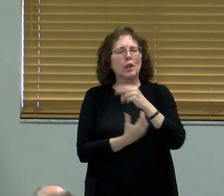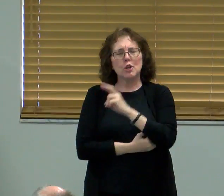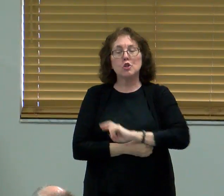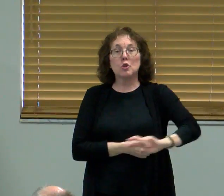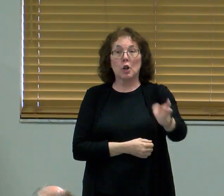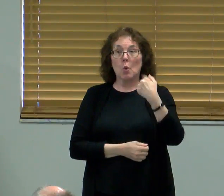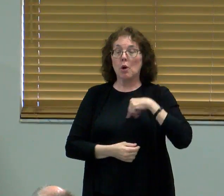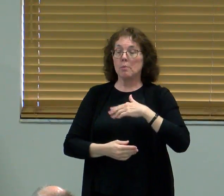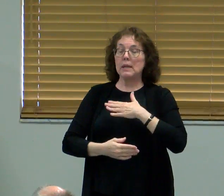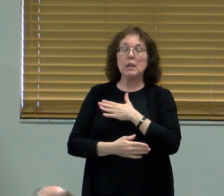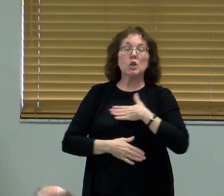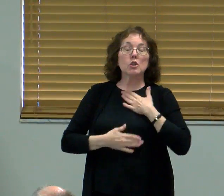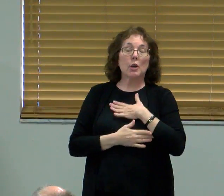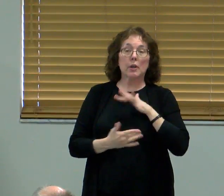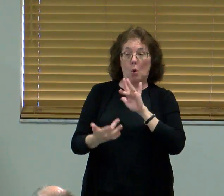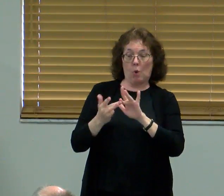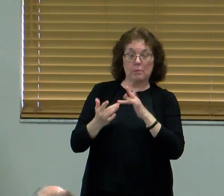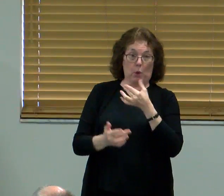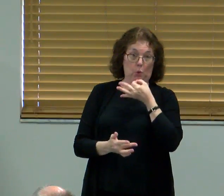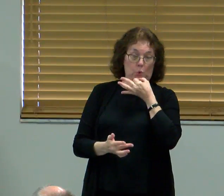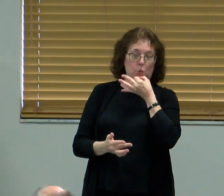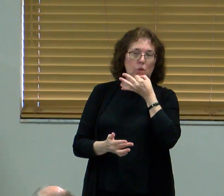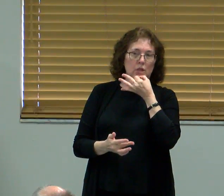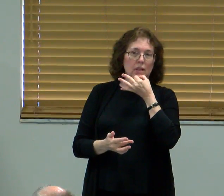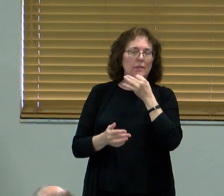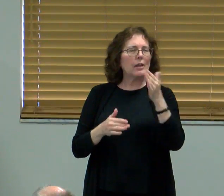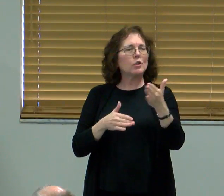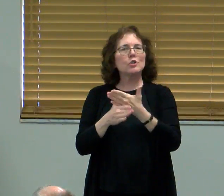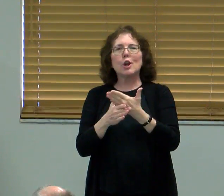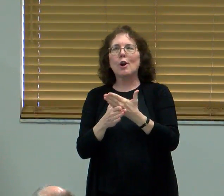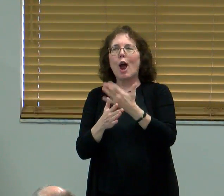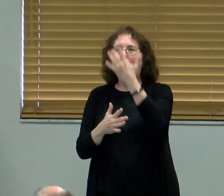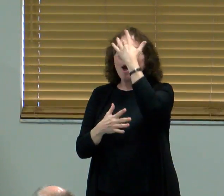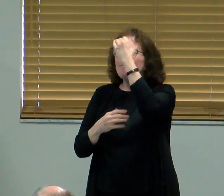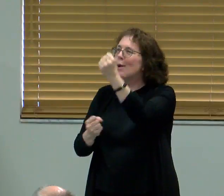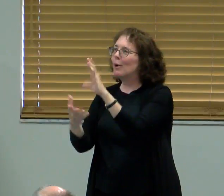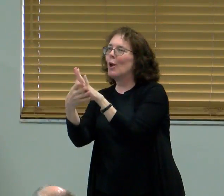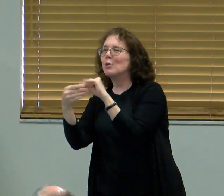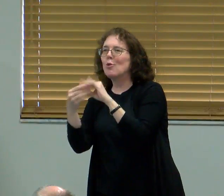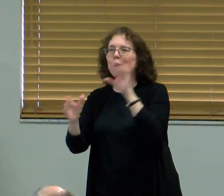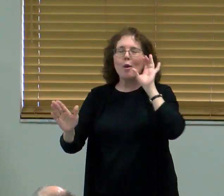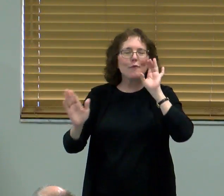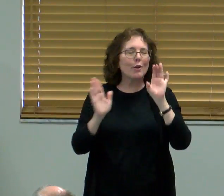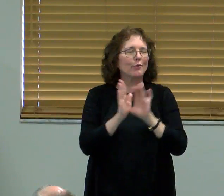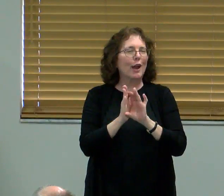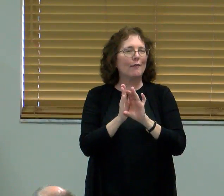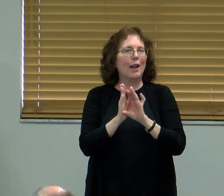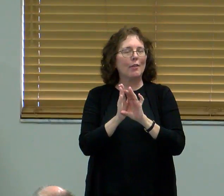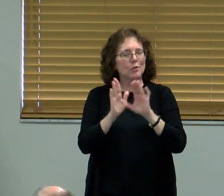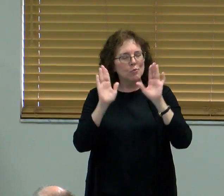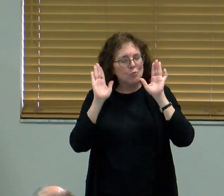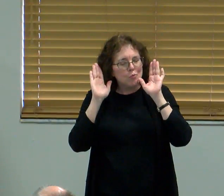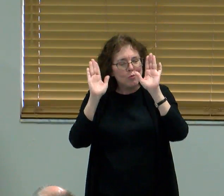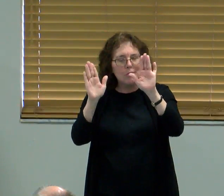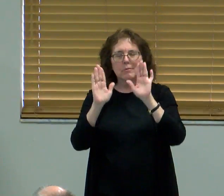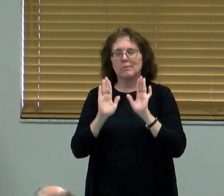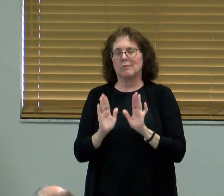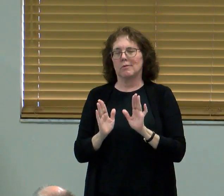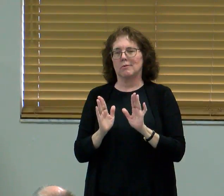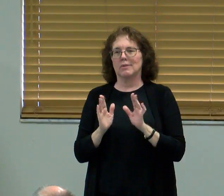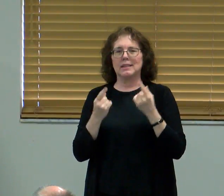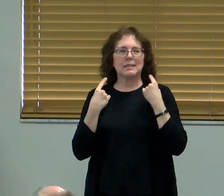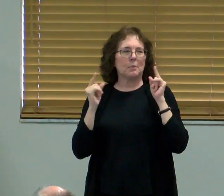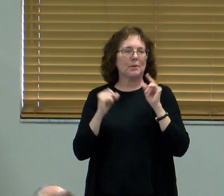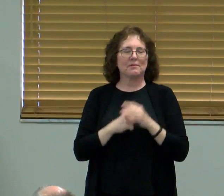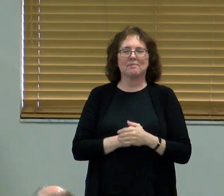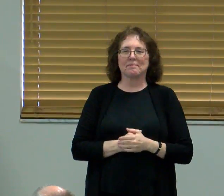will be sharing a website with you soon that will allow you to share a memory, story, or photograph of this monumental occasion.